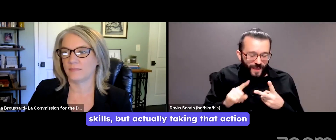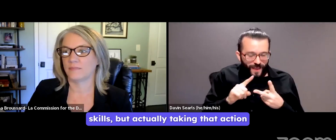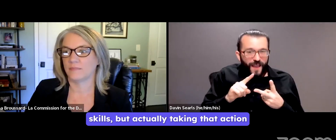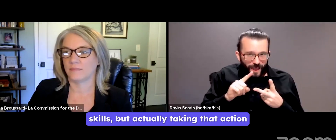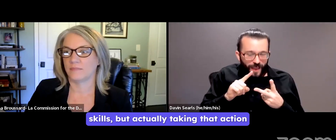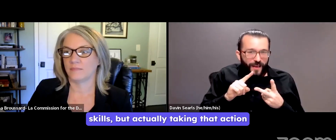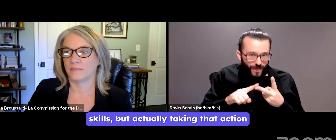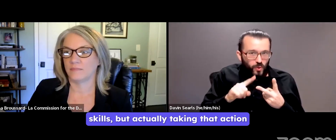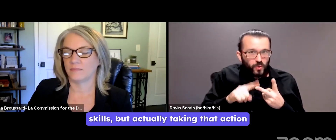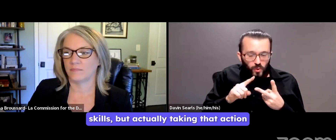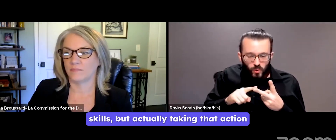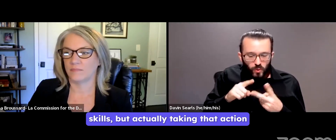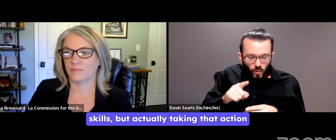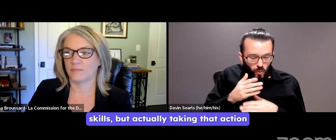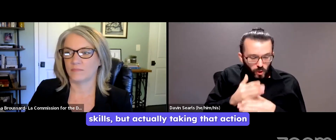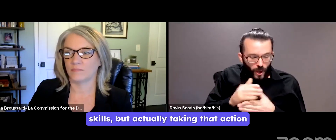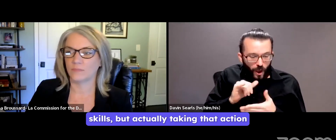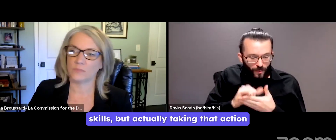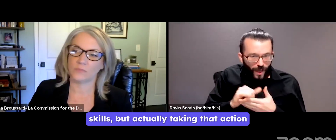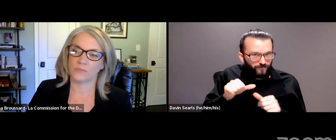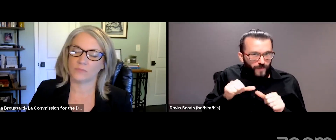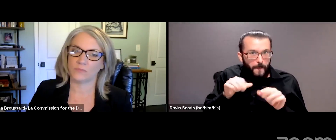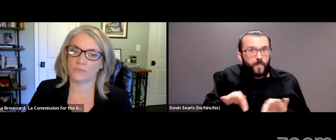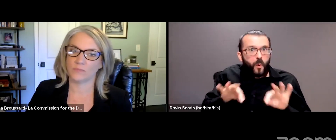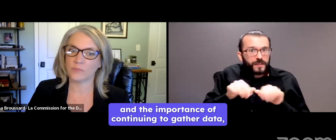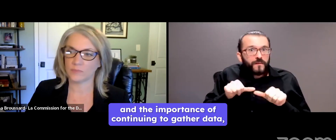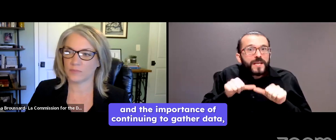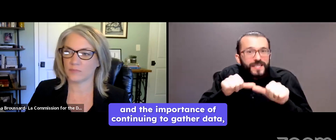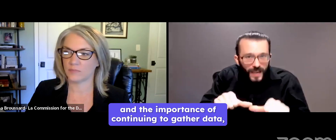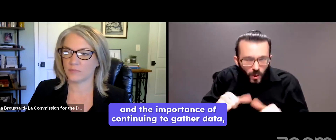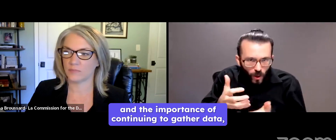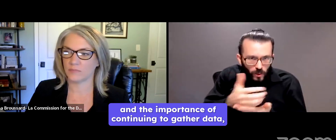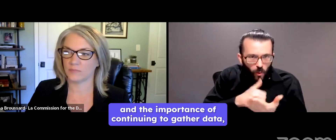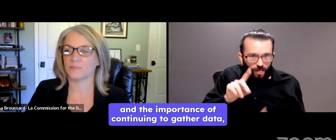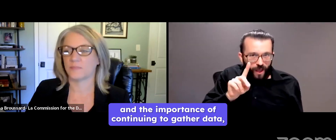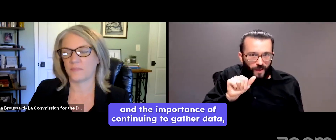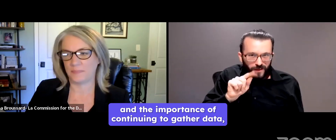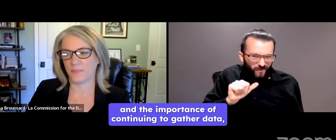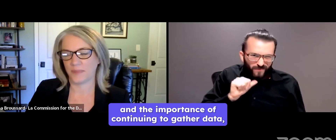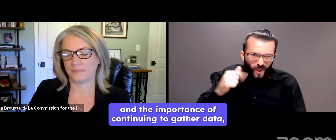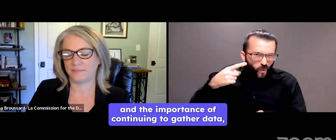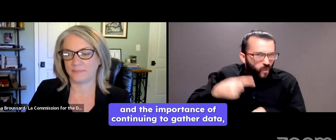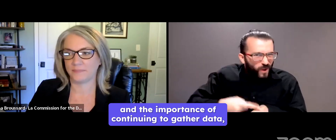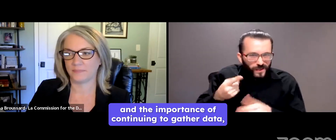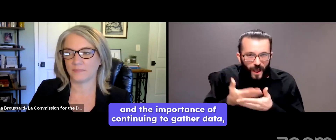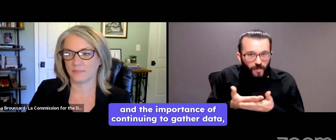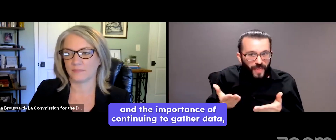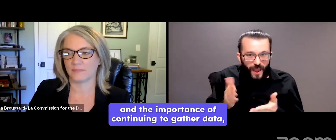skills, but actually taking that action and the importance of continuing to